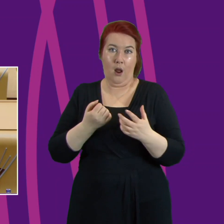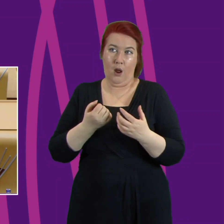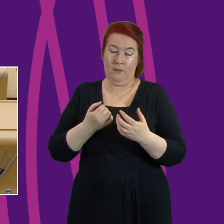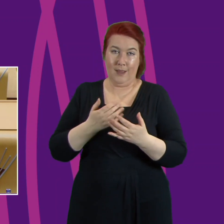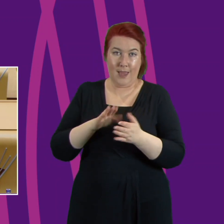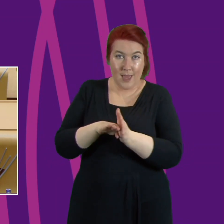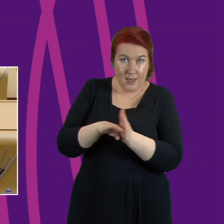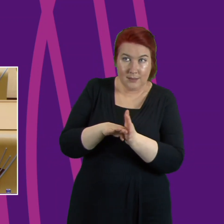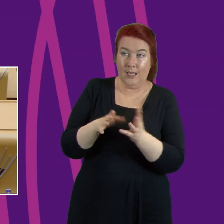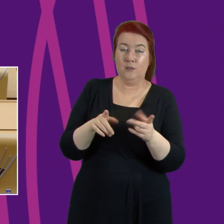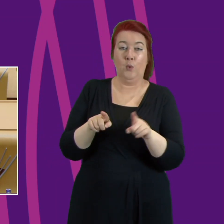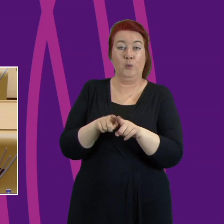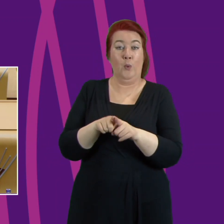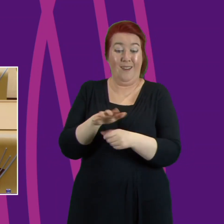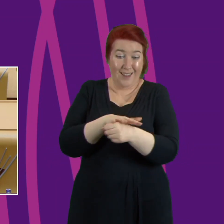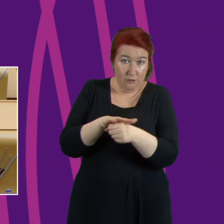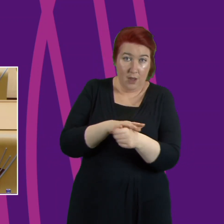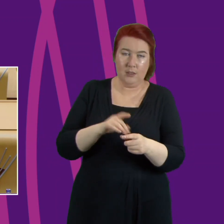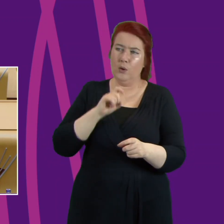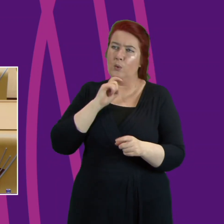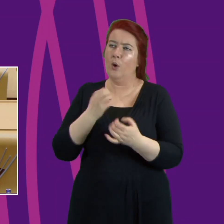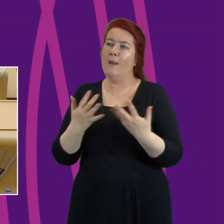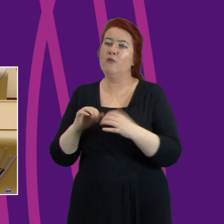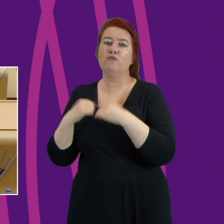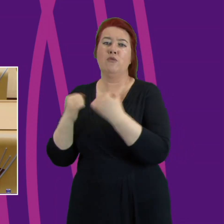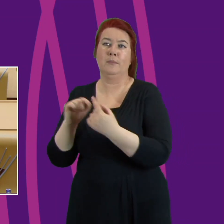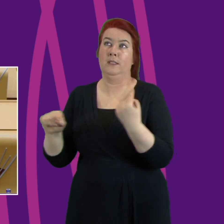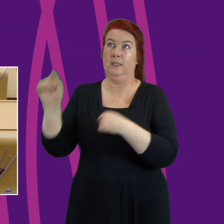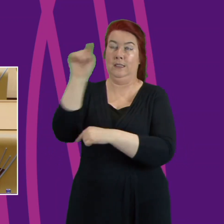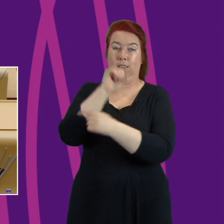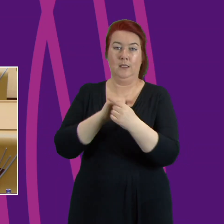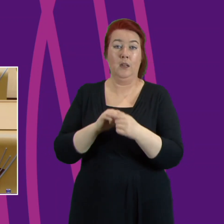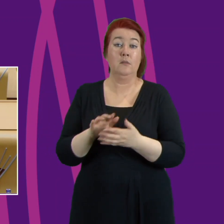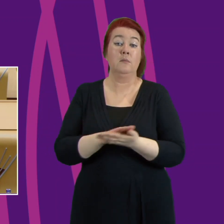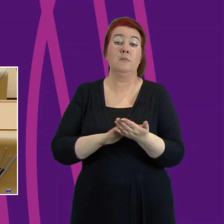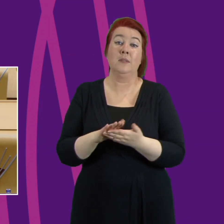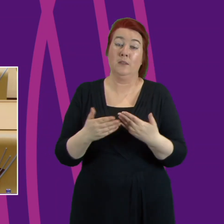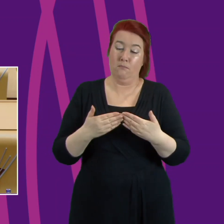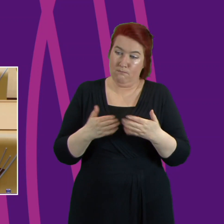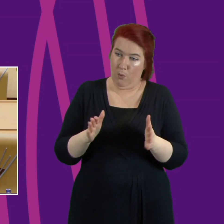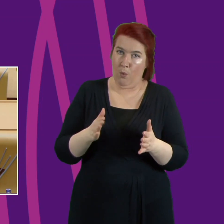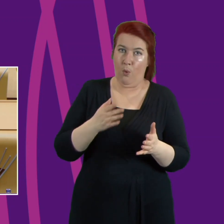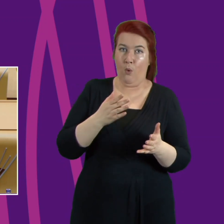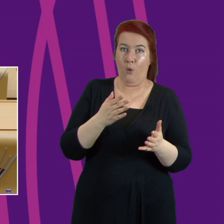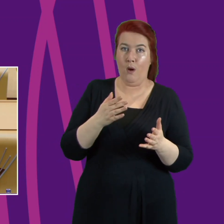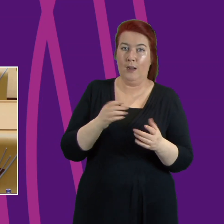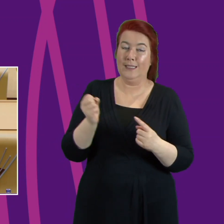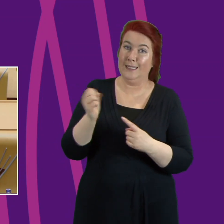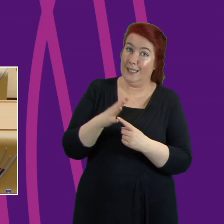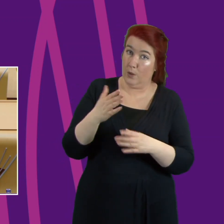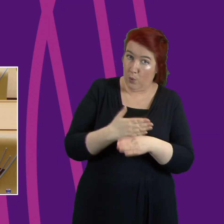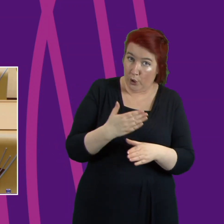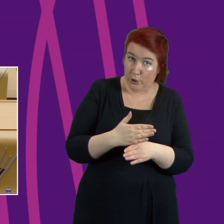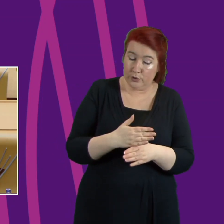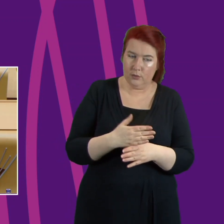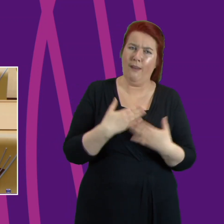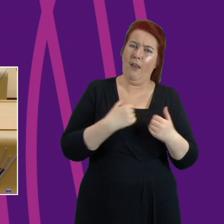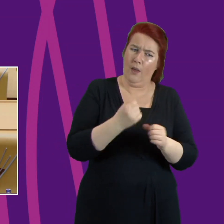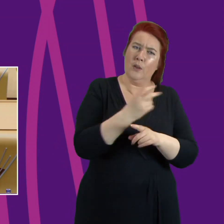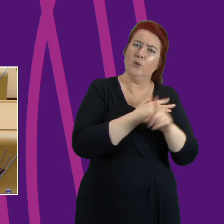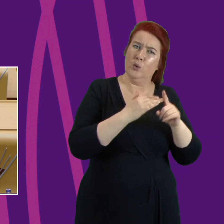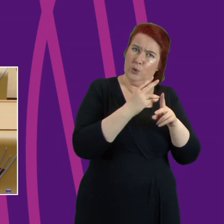the groups who are being tested. So we have increased availability to key workers beyond the health and social care